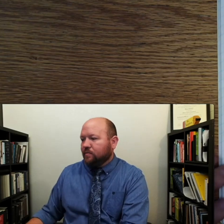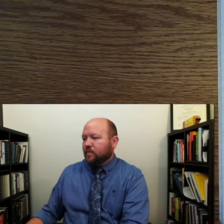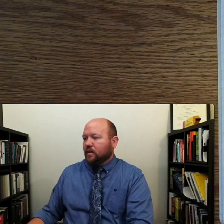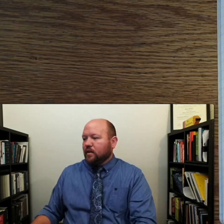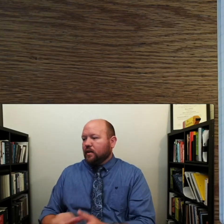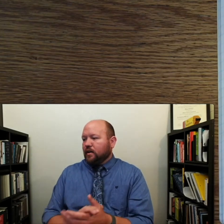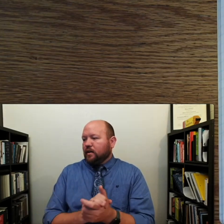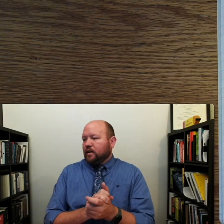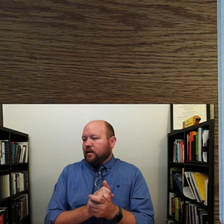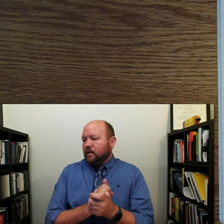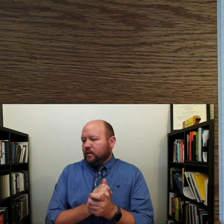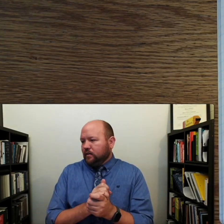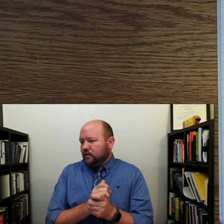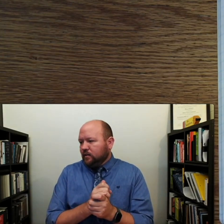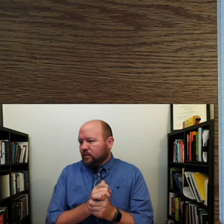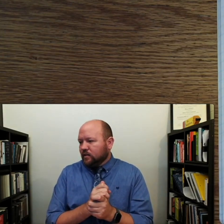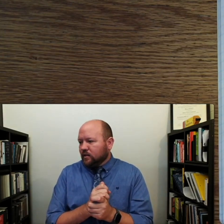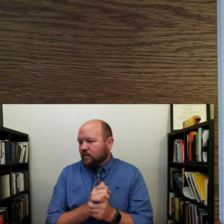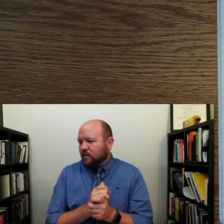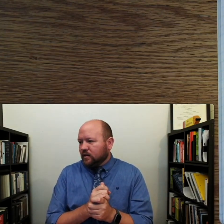African.